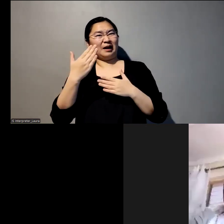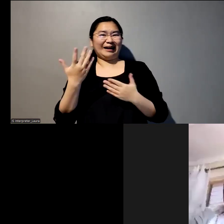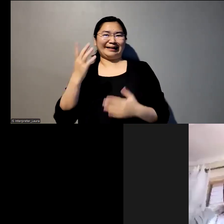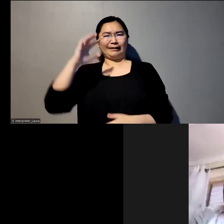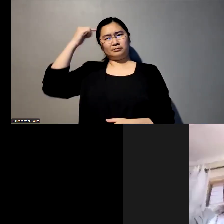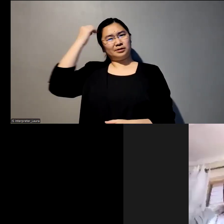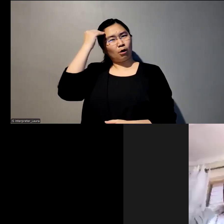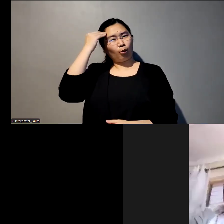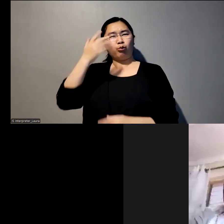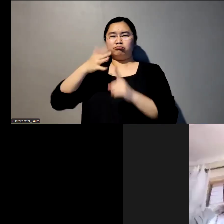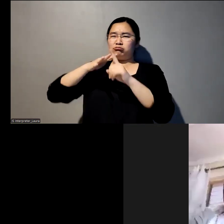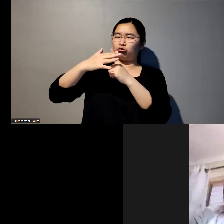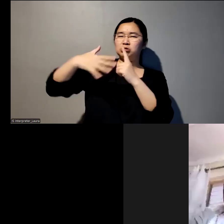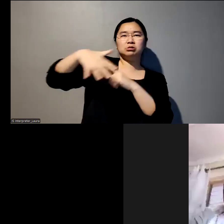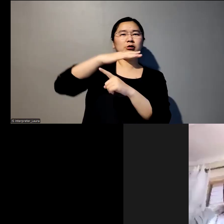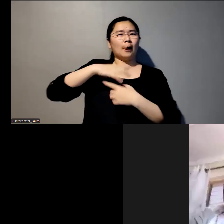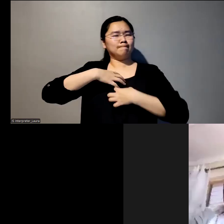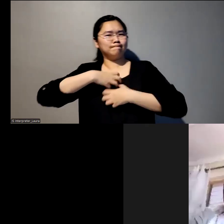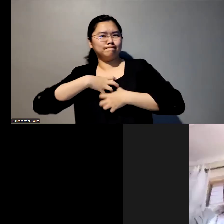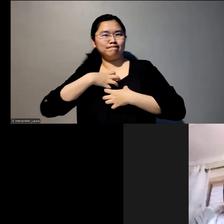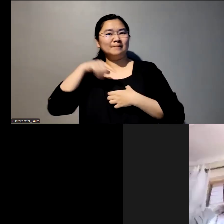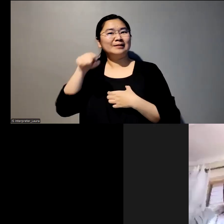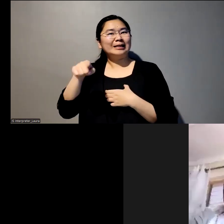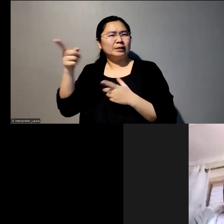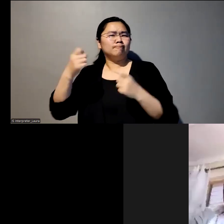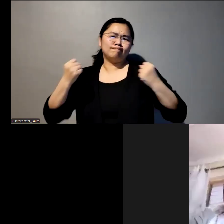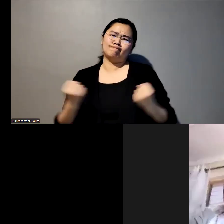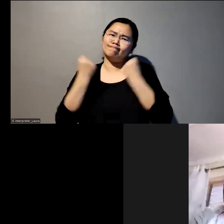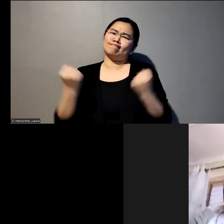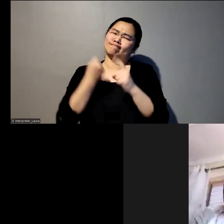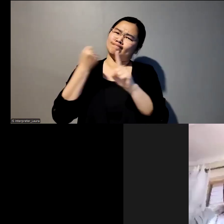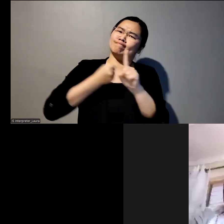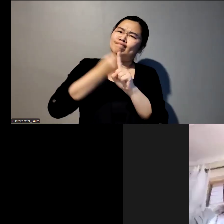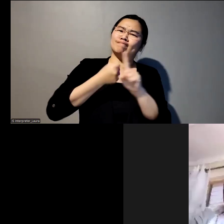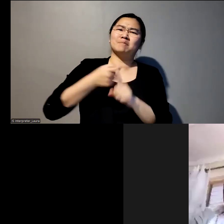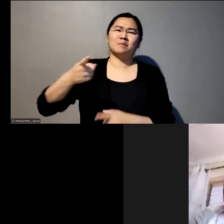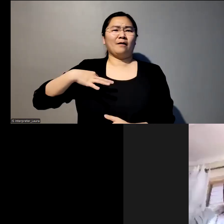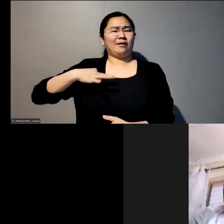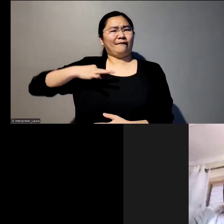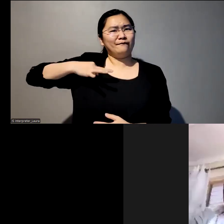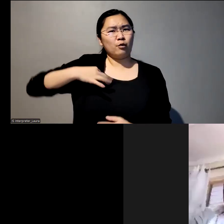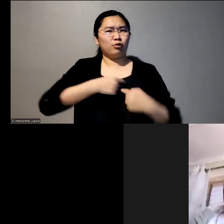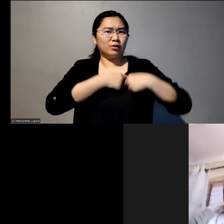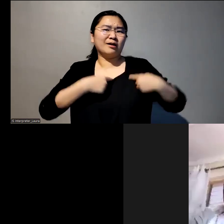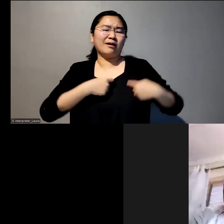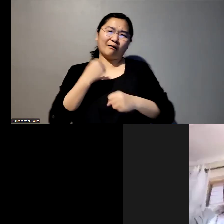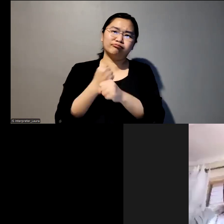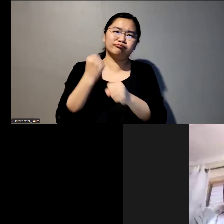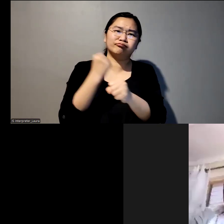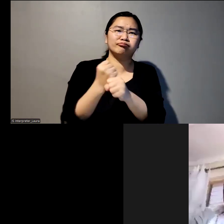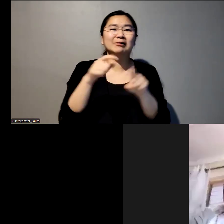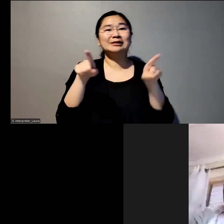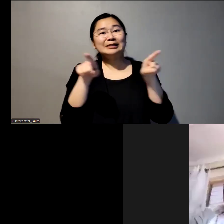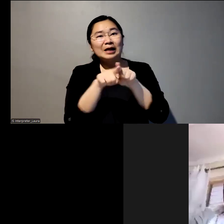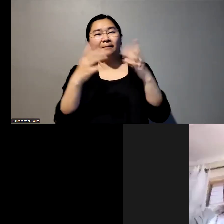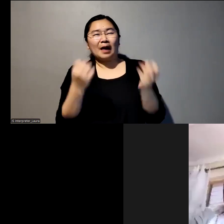really important in fulfilling the community inclusion required for effective deinstitutionalization.